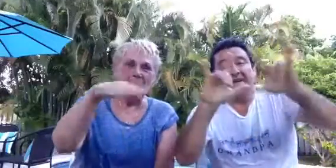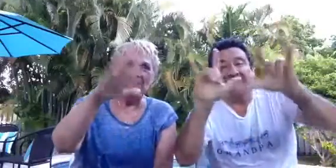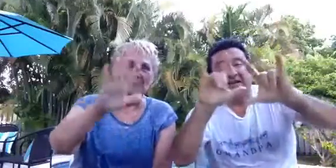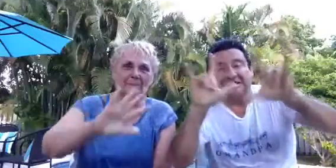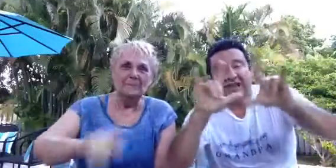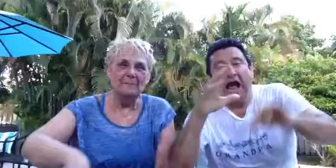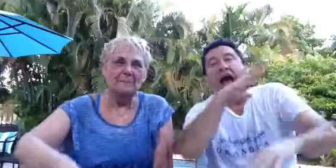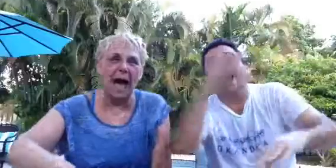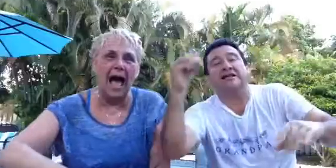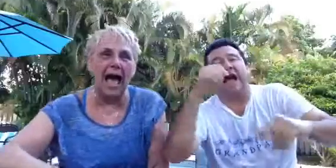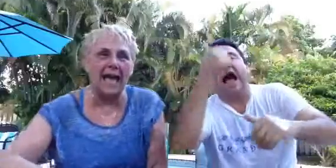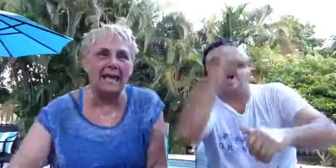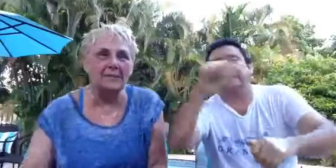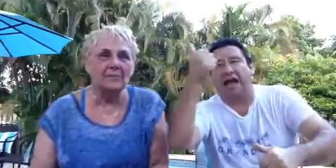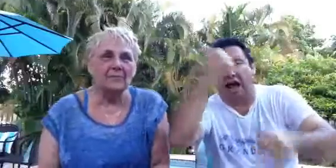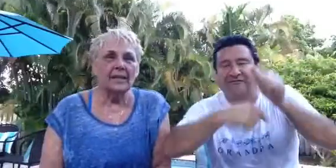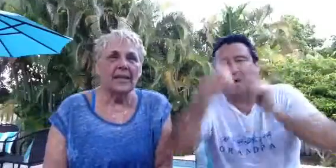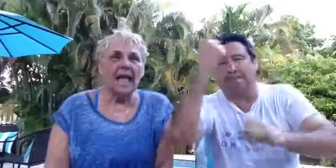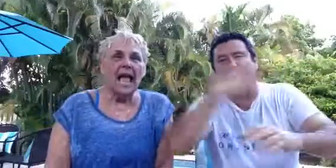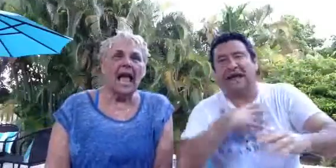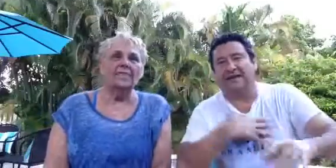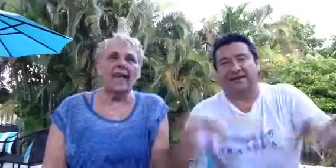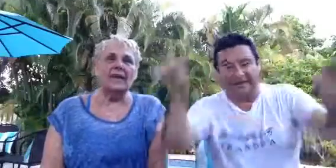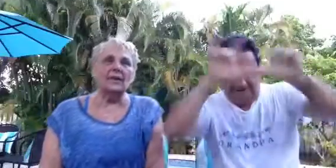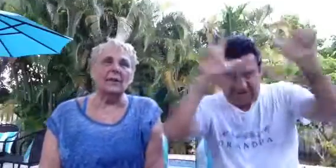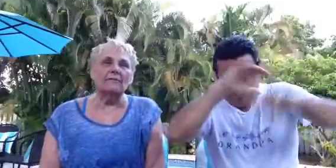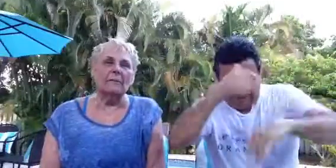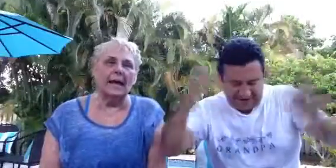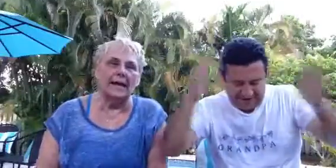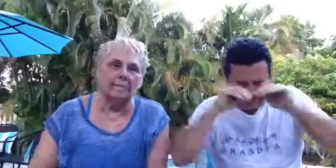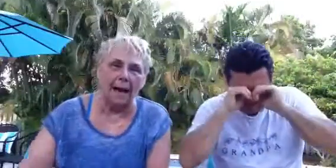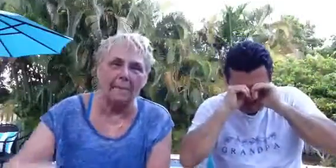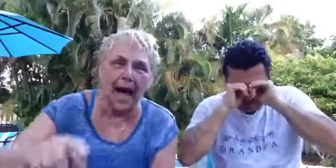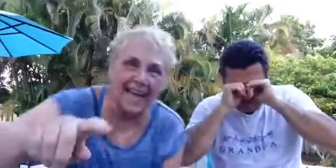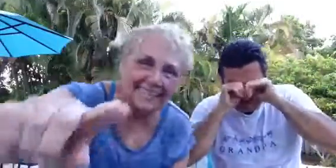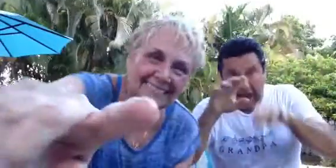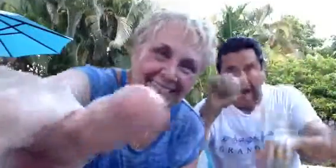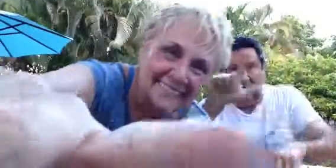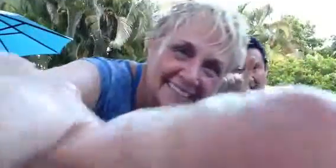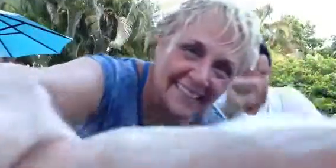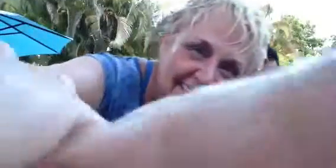Bye. And thank you, everybody. Bye-bye.